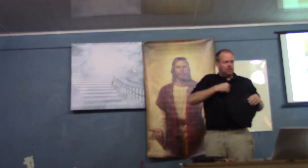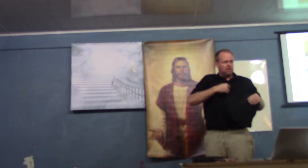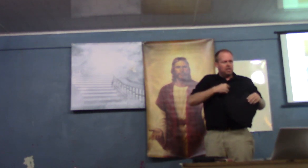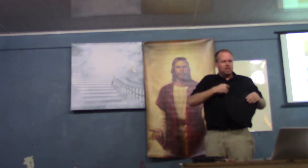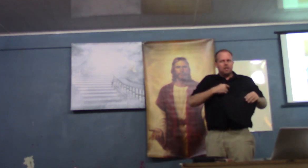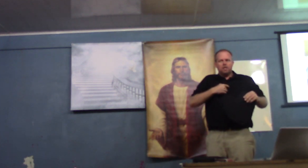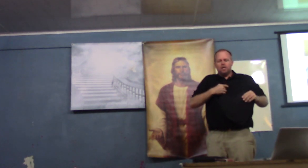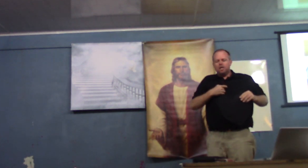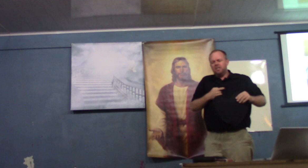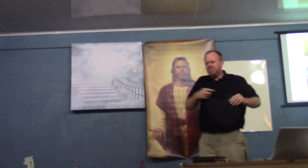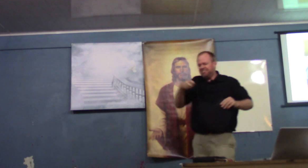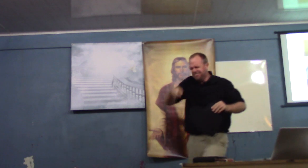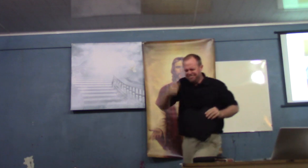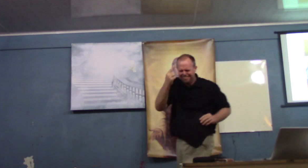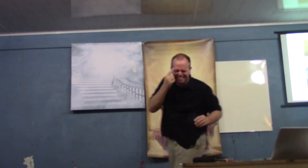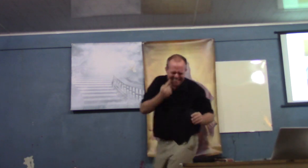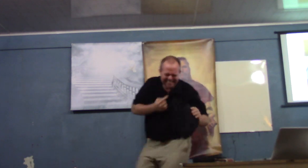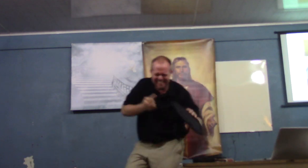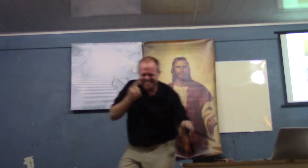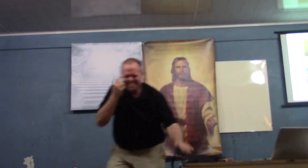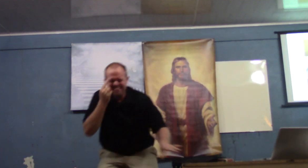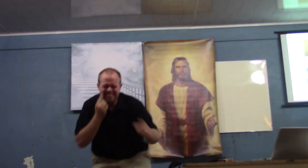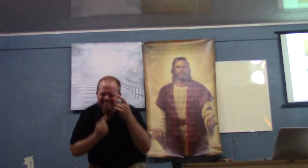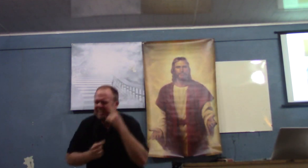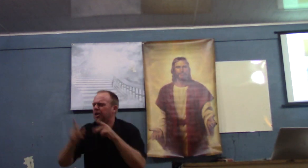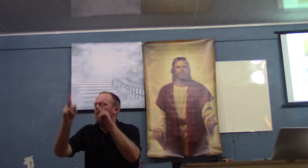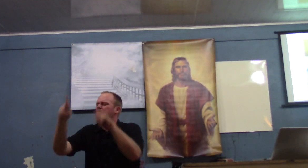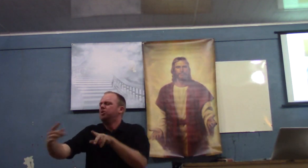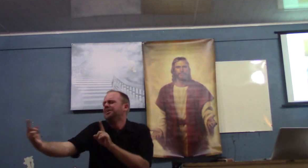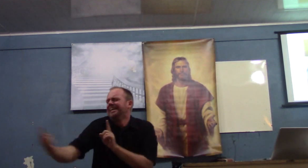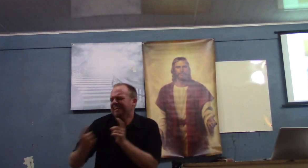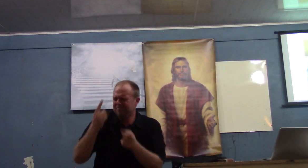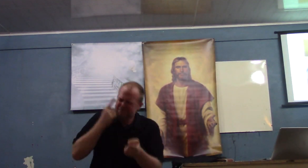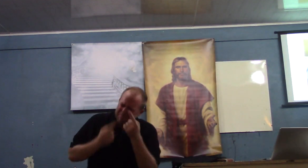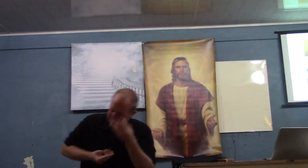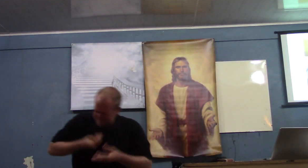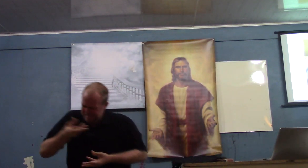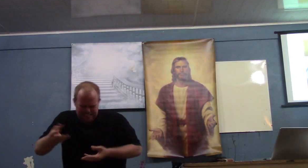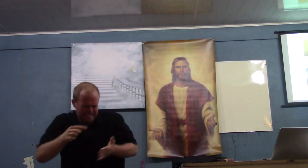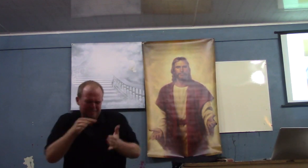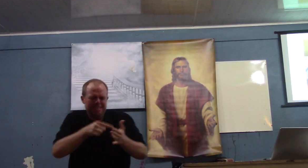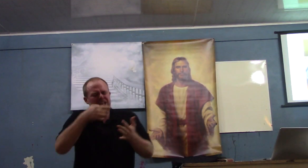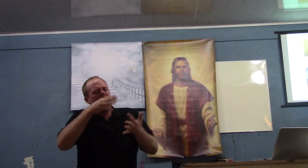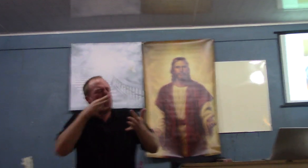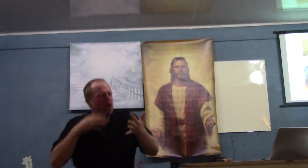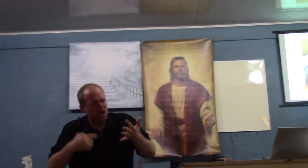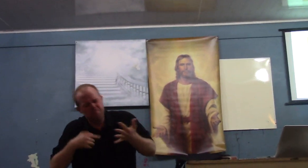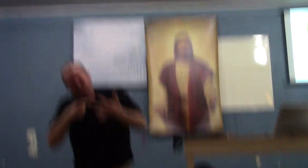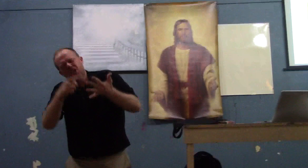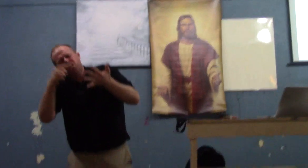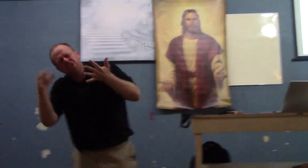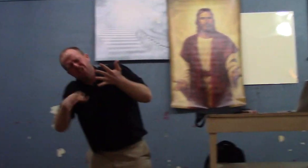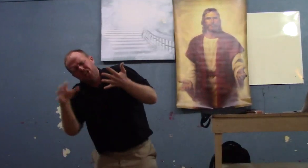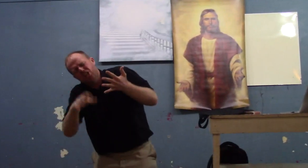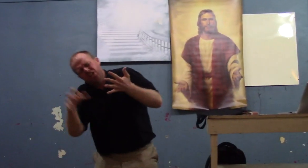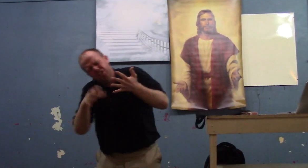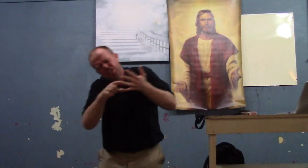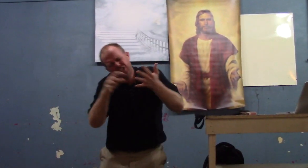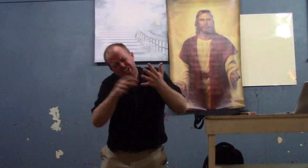Many people know that they have sin in their heart. They come crying, they meet the person, they cry, they name, yeah, there's